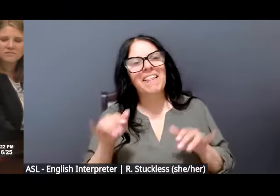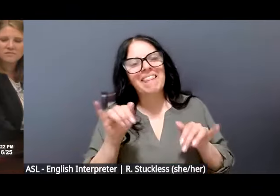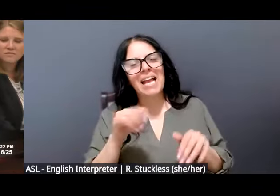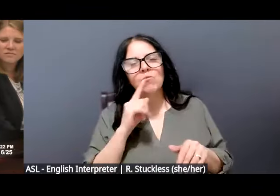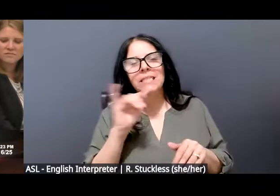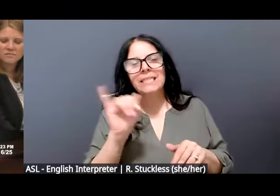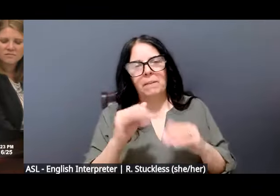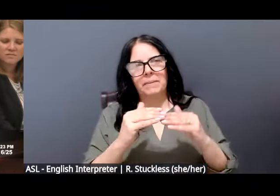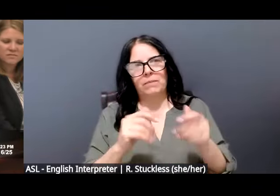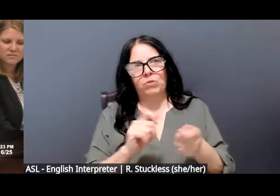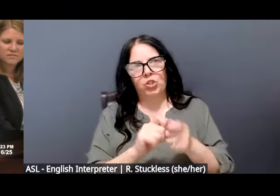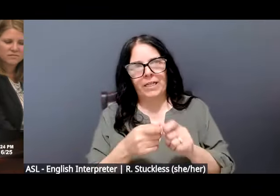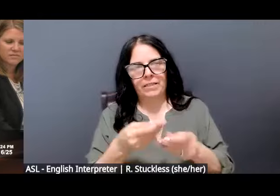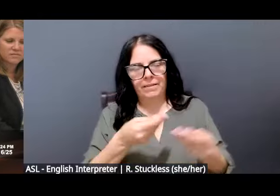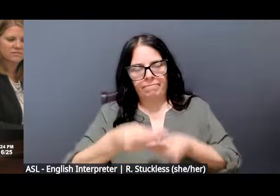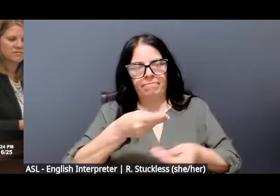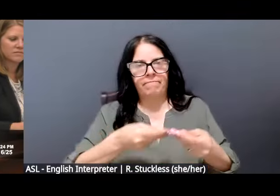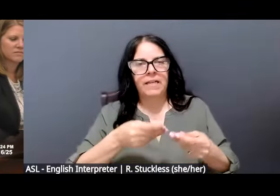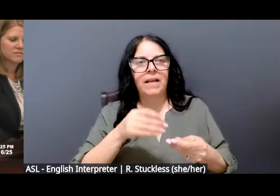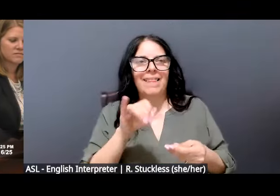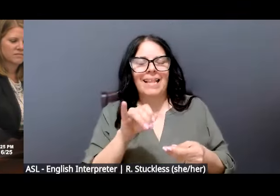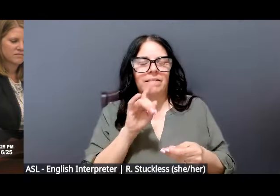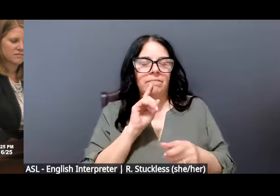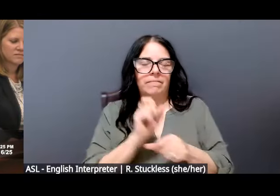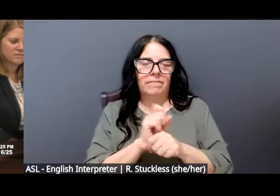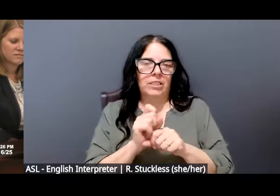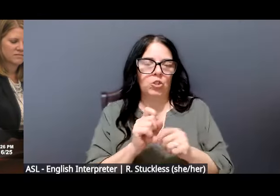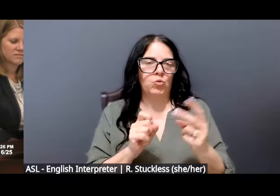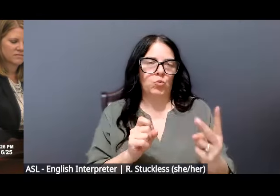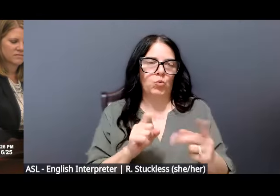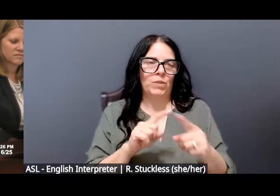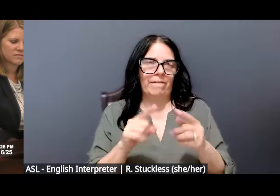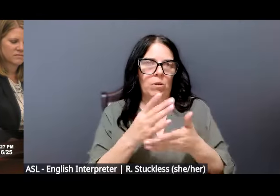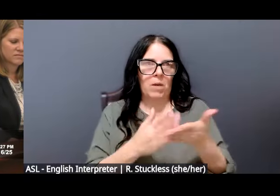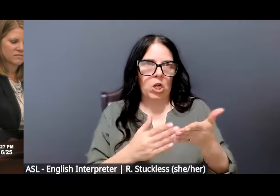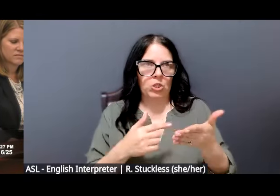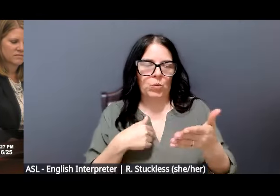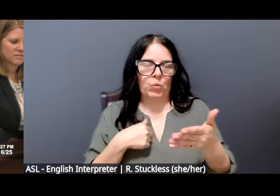just essentially two different components. So we put it together. But